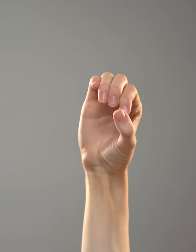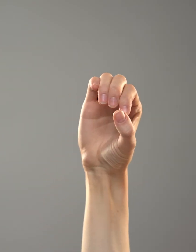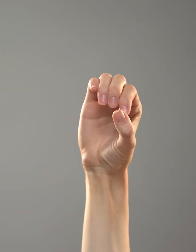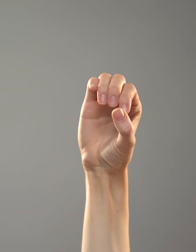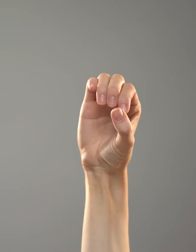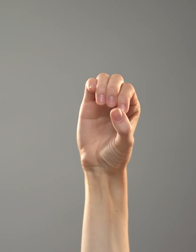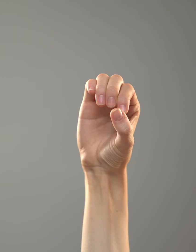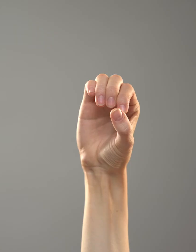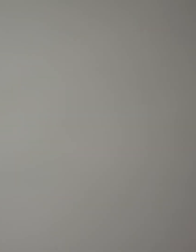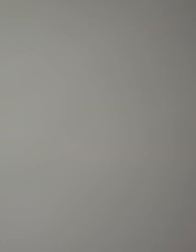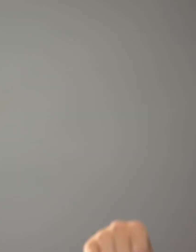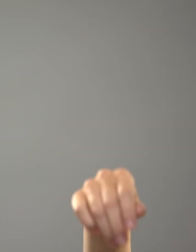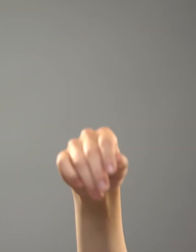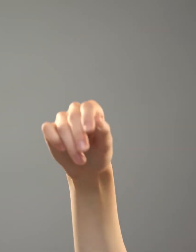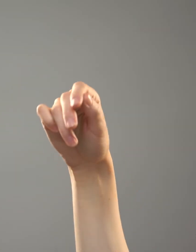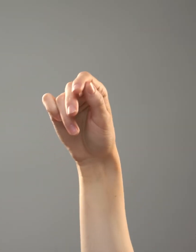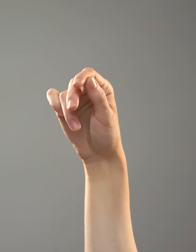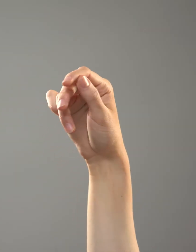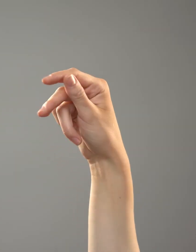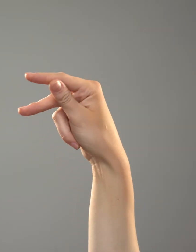O